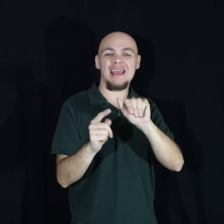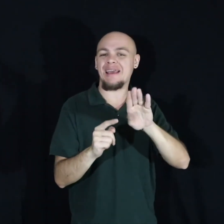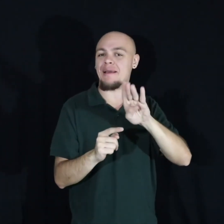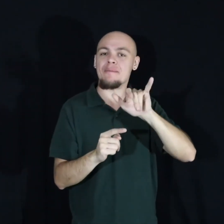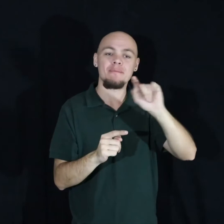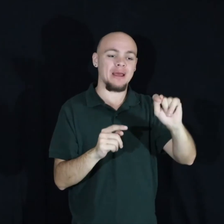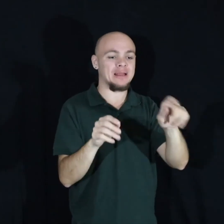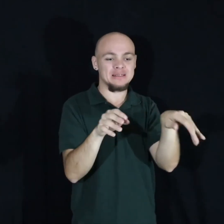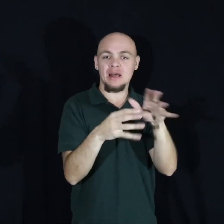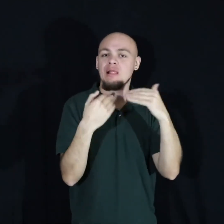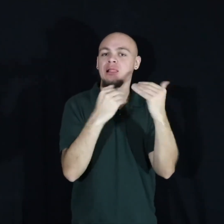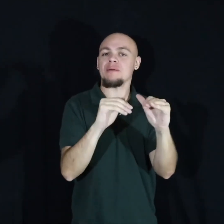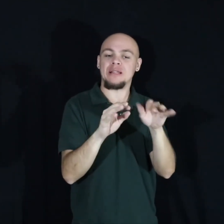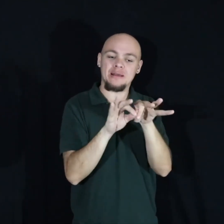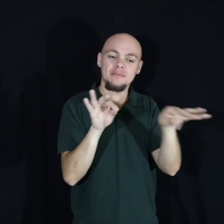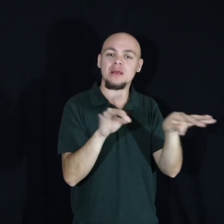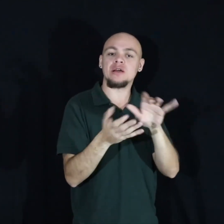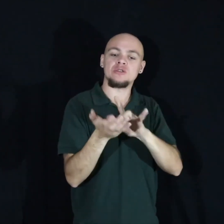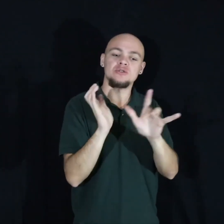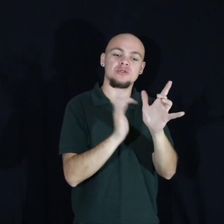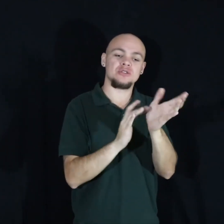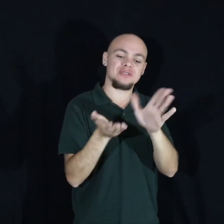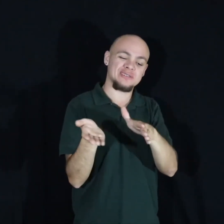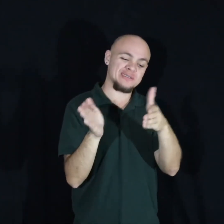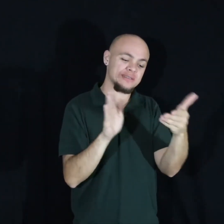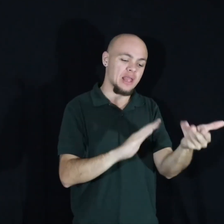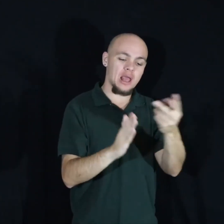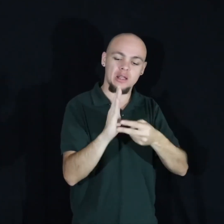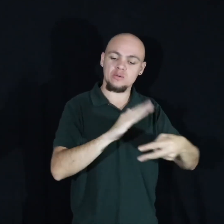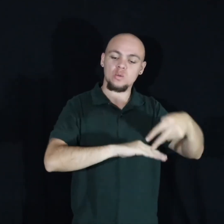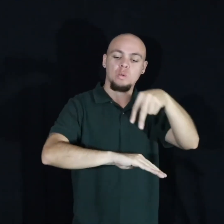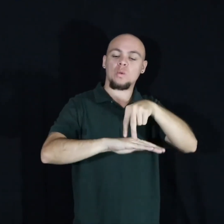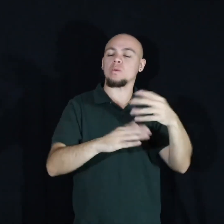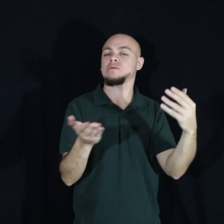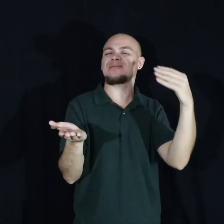meter. Jesus died and rose again.